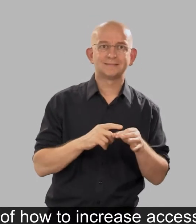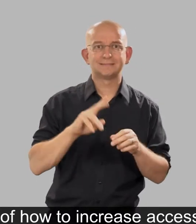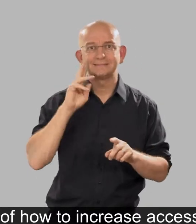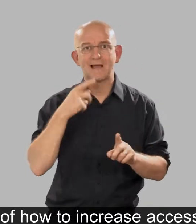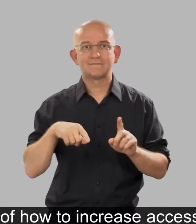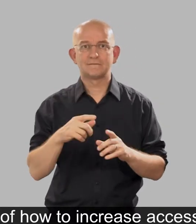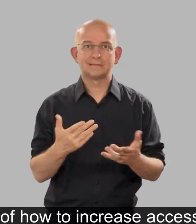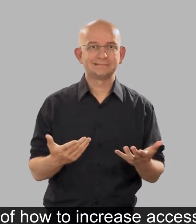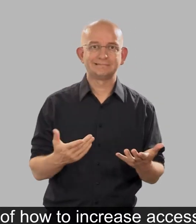for deaf patients.